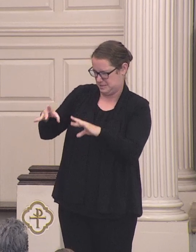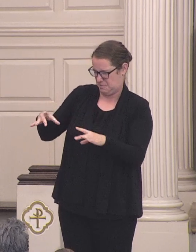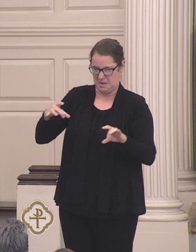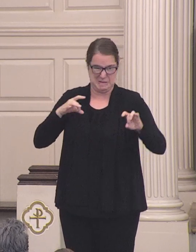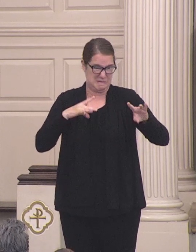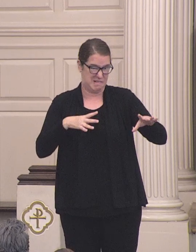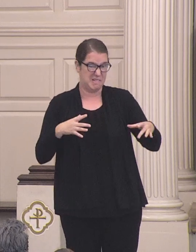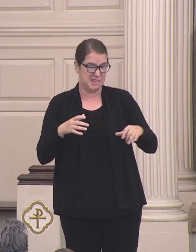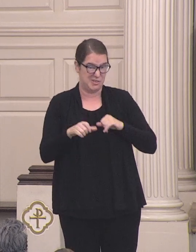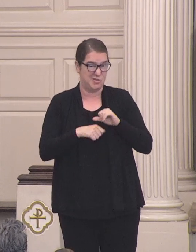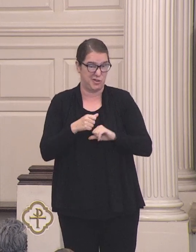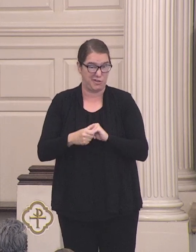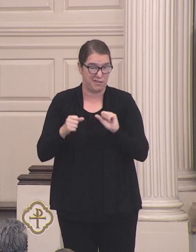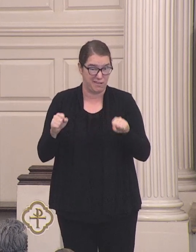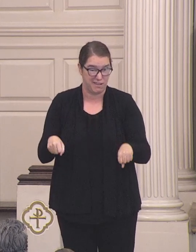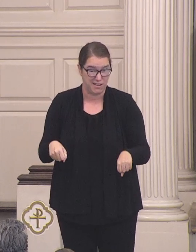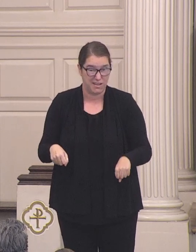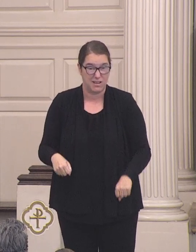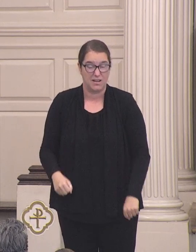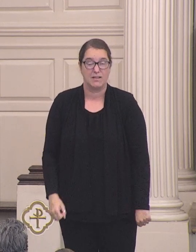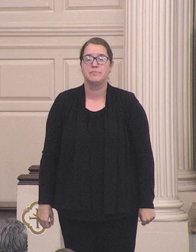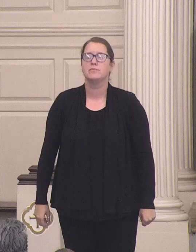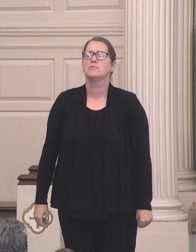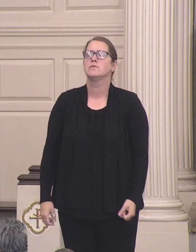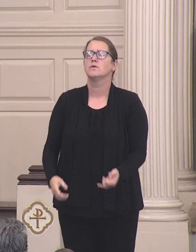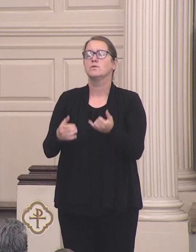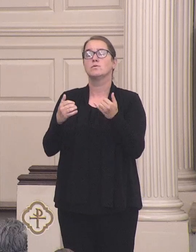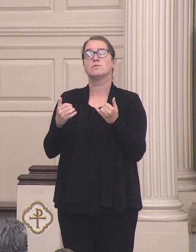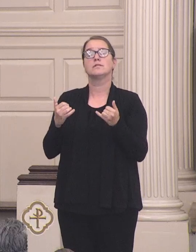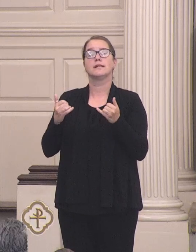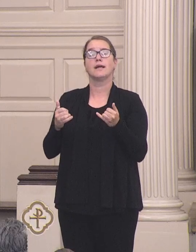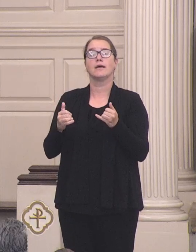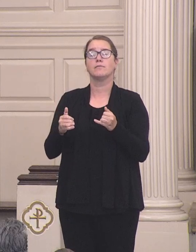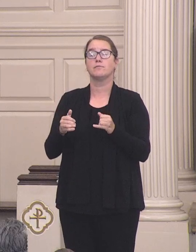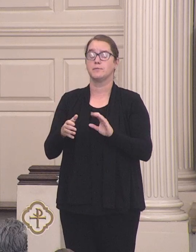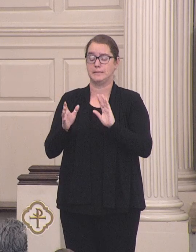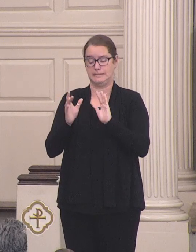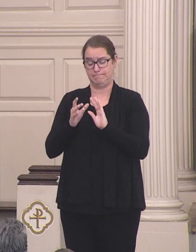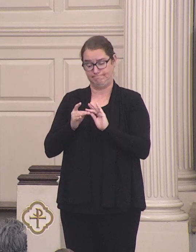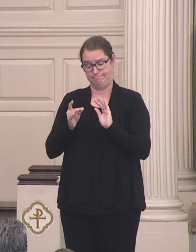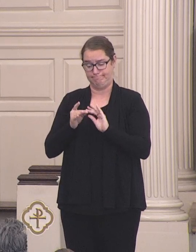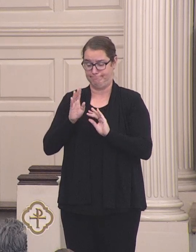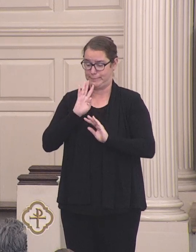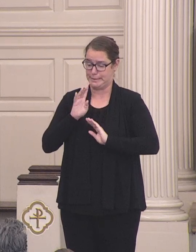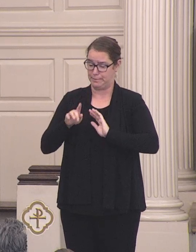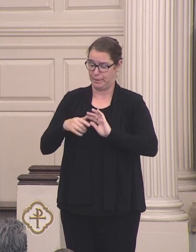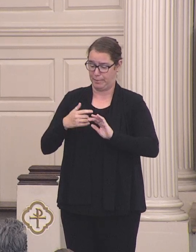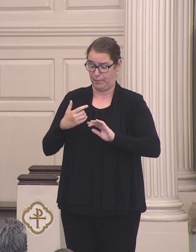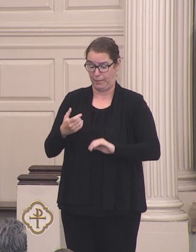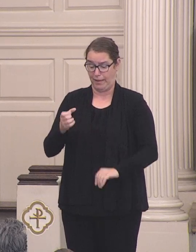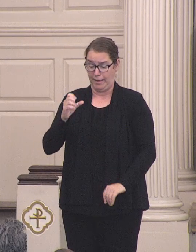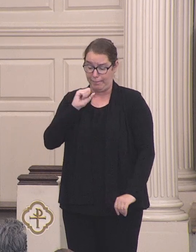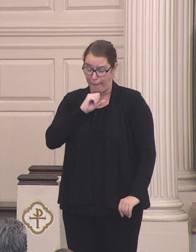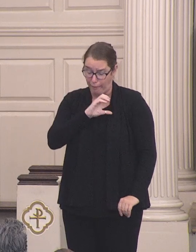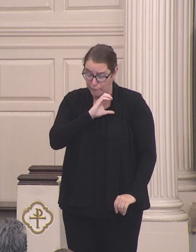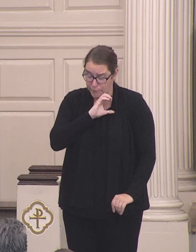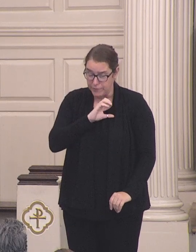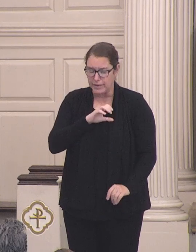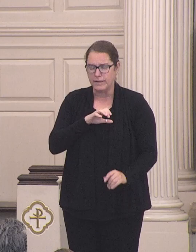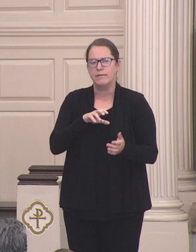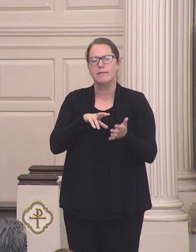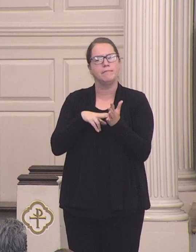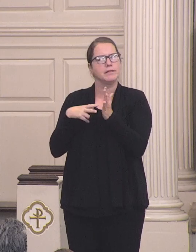Today when we speak about the elderly, we also speak about the young. Because Pope Francis is calling upon the young to listen to the